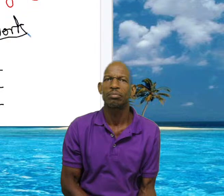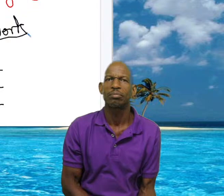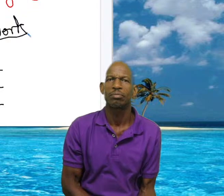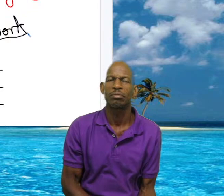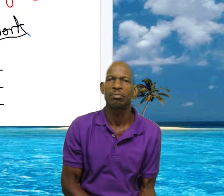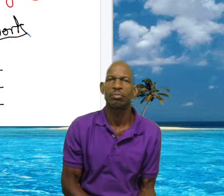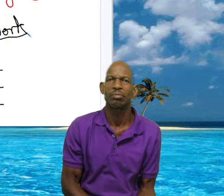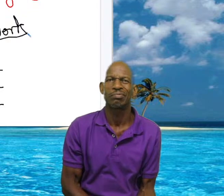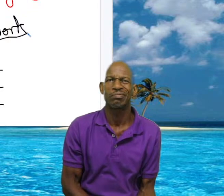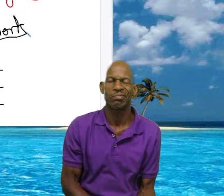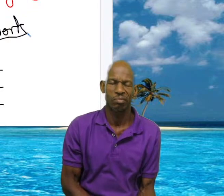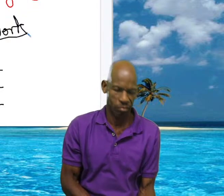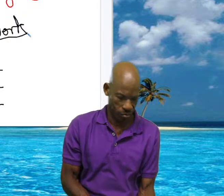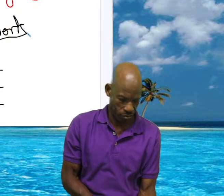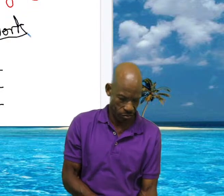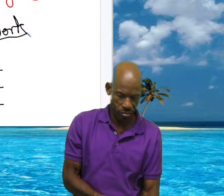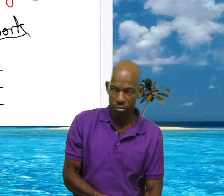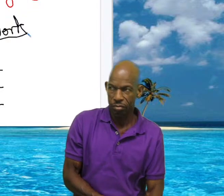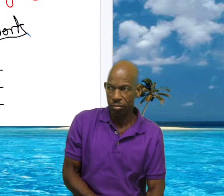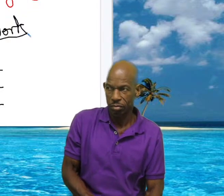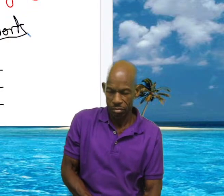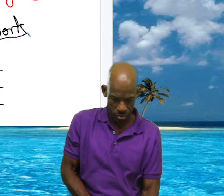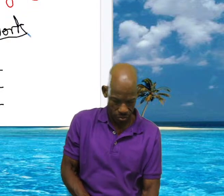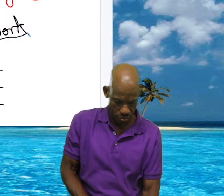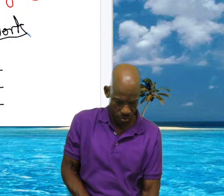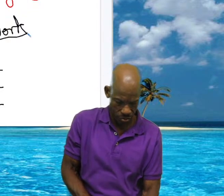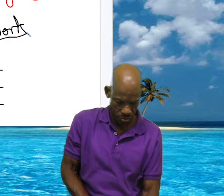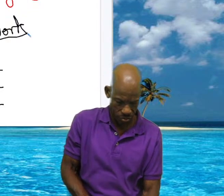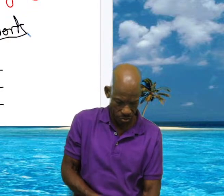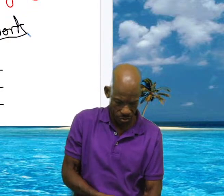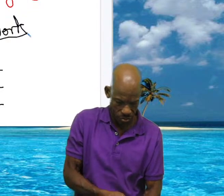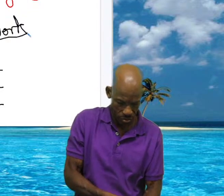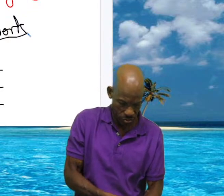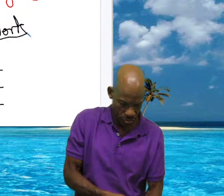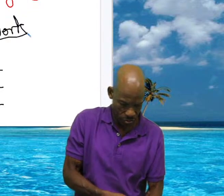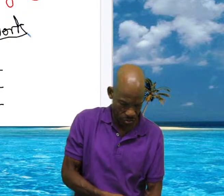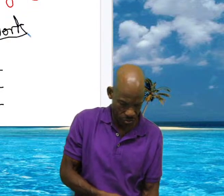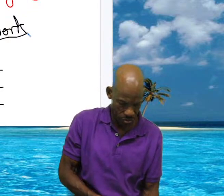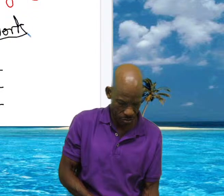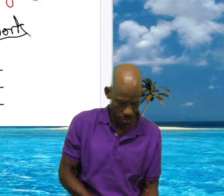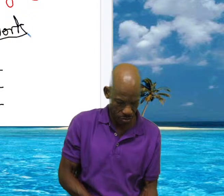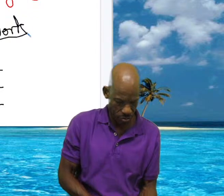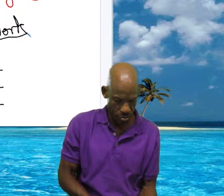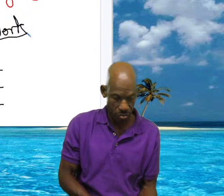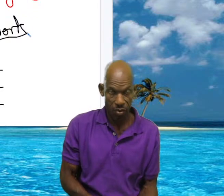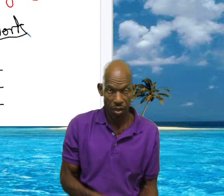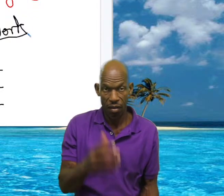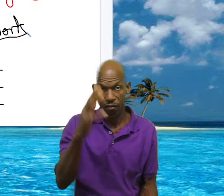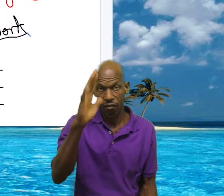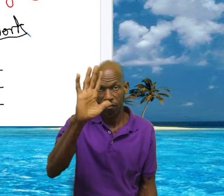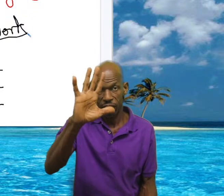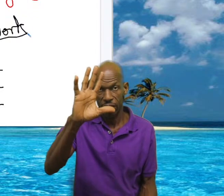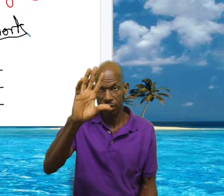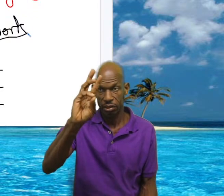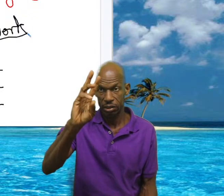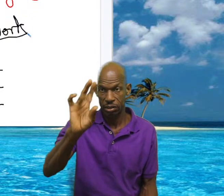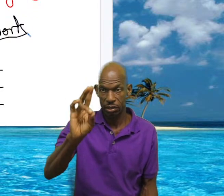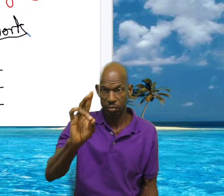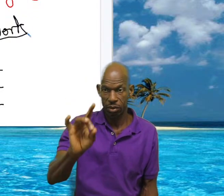1 to 4. You are going to do 5 to 8. Okay? For home lesson. So I was just going to review what we did